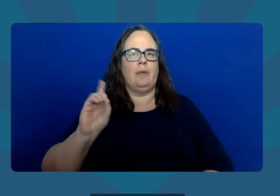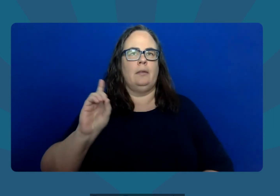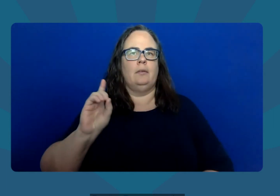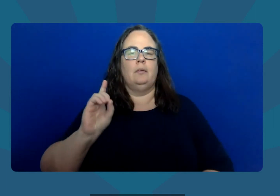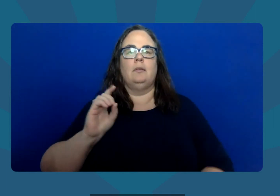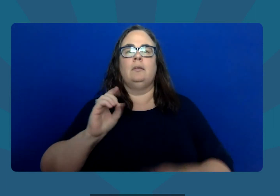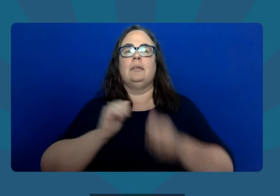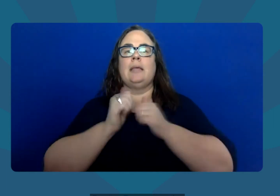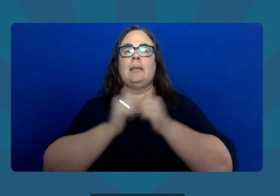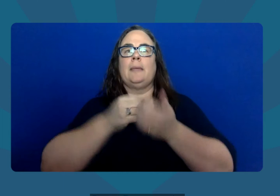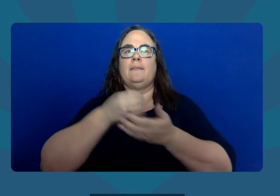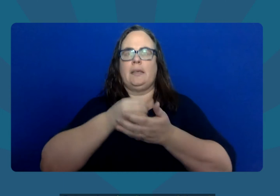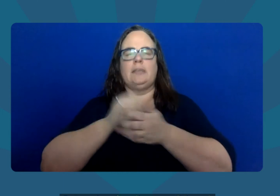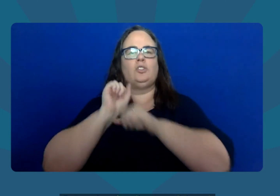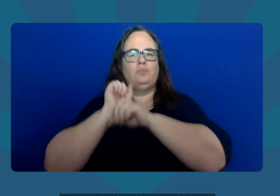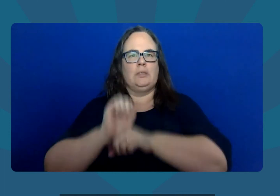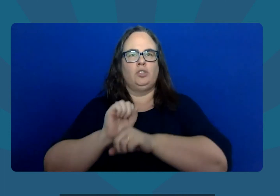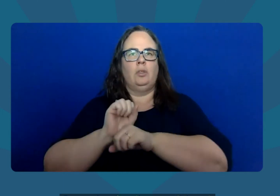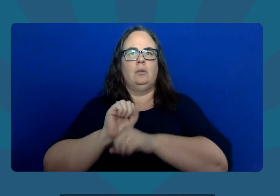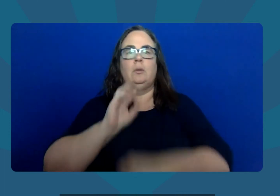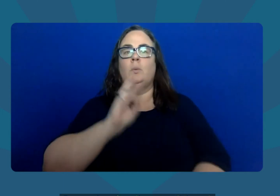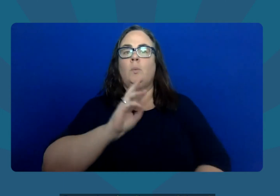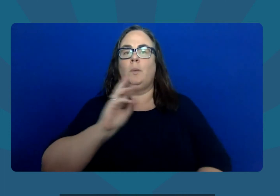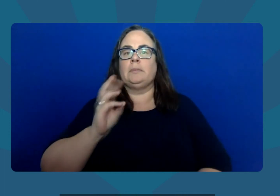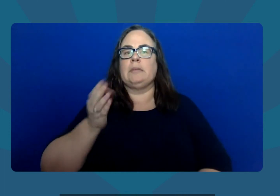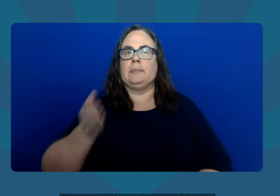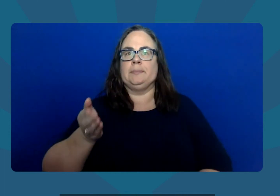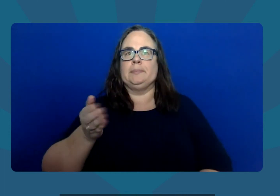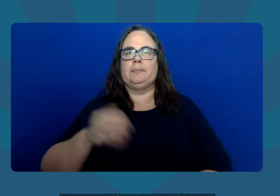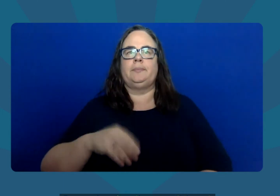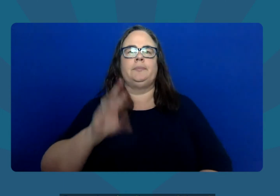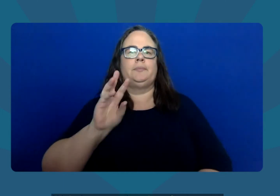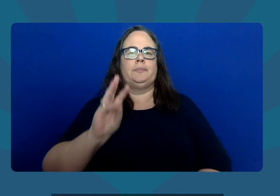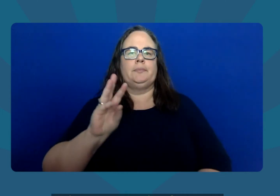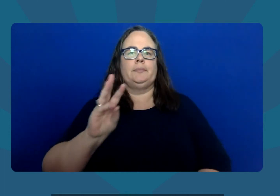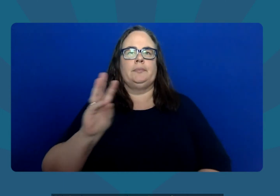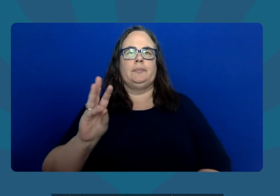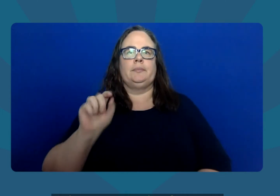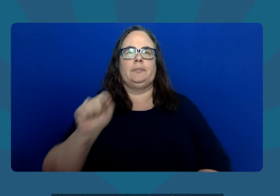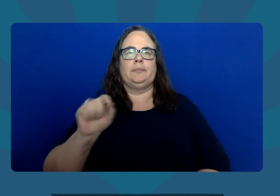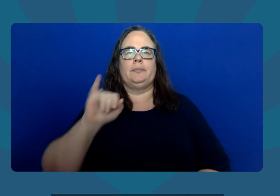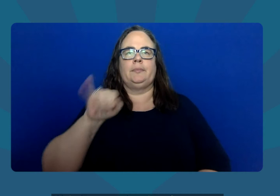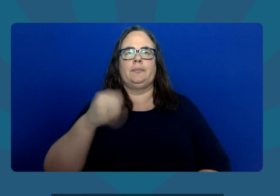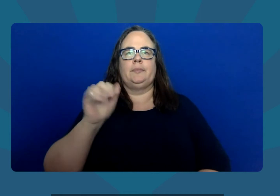Party, Democratic. Campaign funding, traditional. Website,